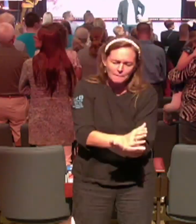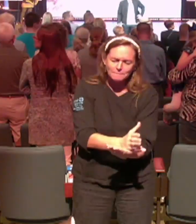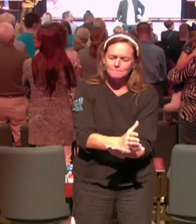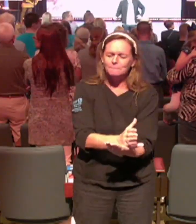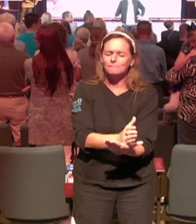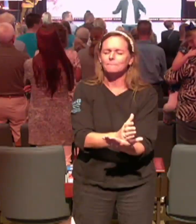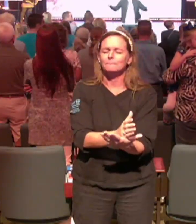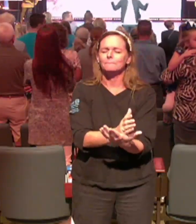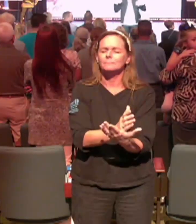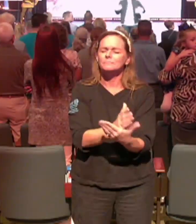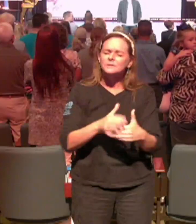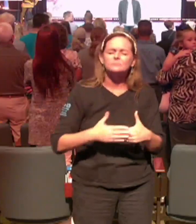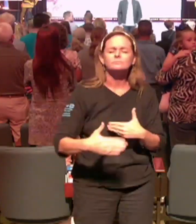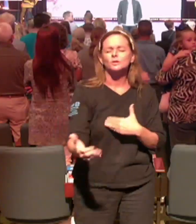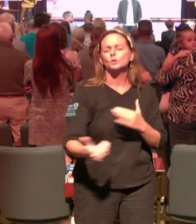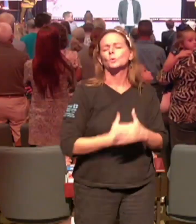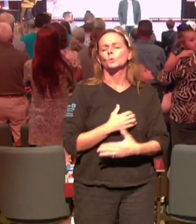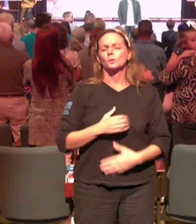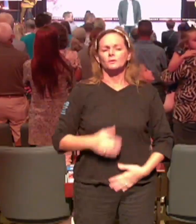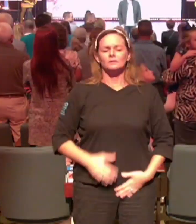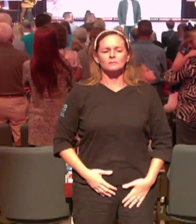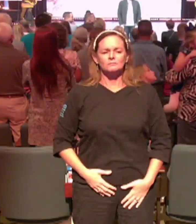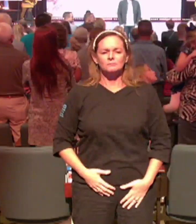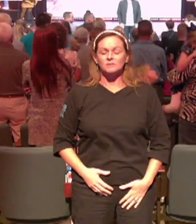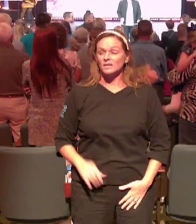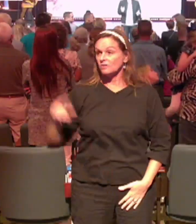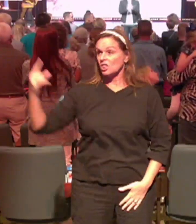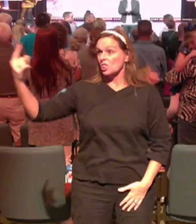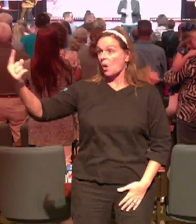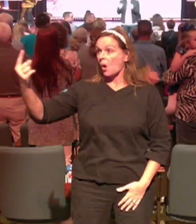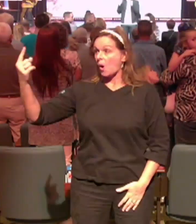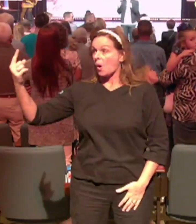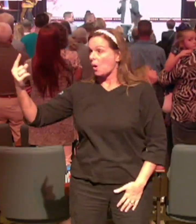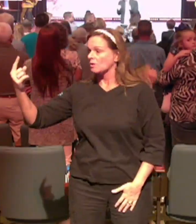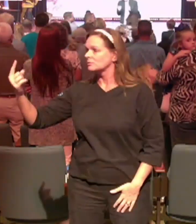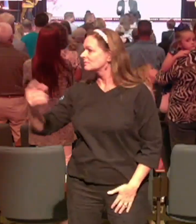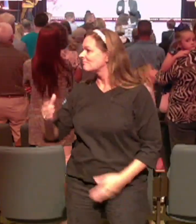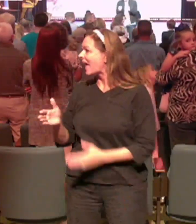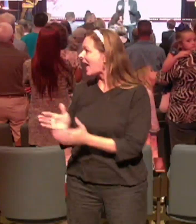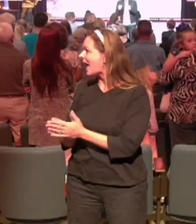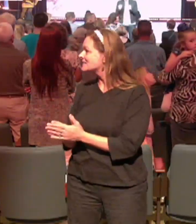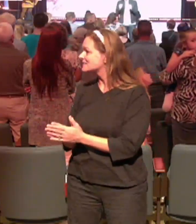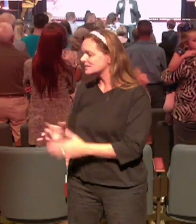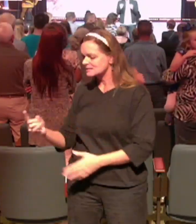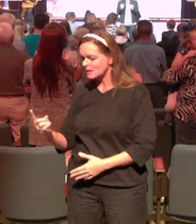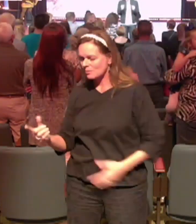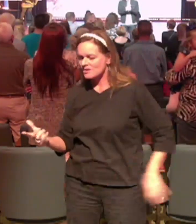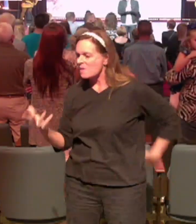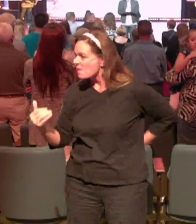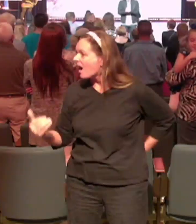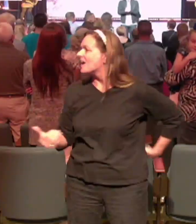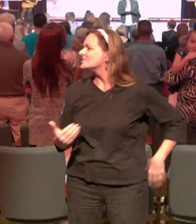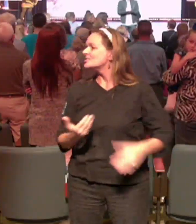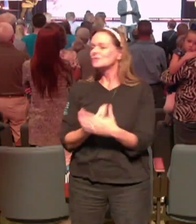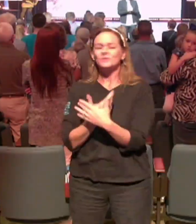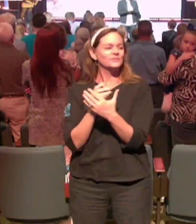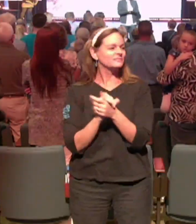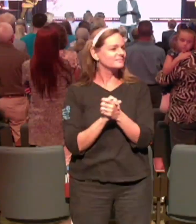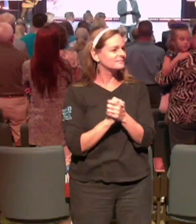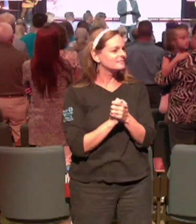If you don't want to come alone, bring somebody with you. That's okay. Jesus wants to give you a new beginning, a fresh start today.